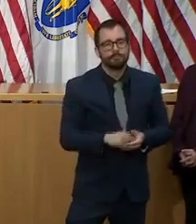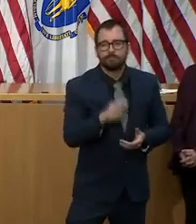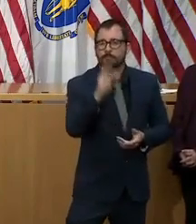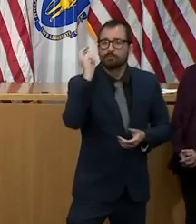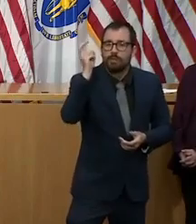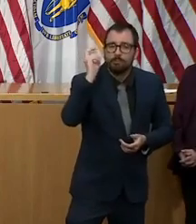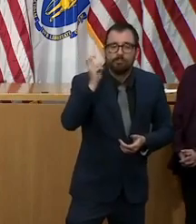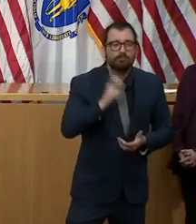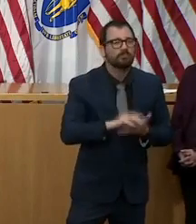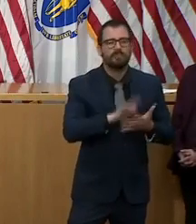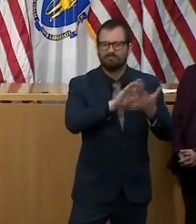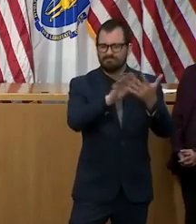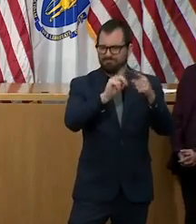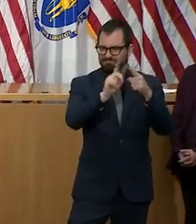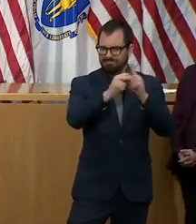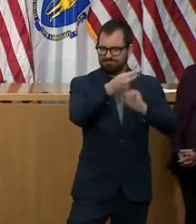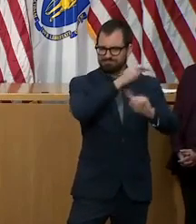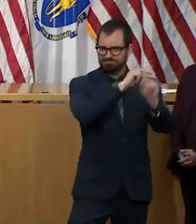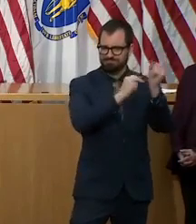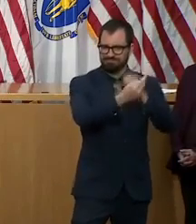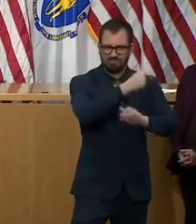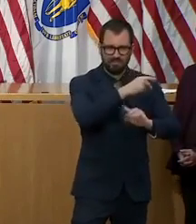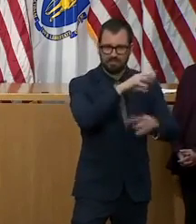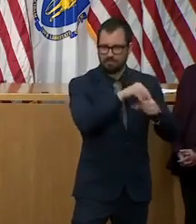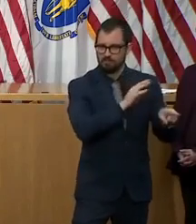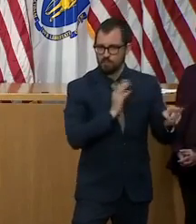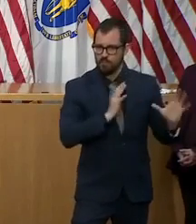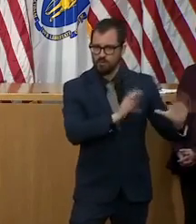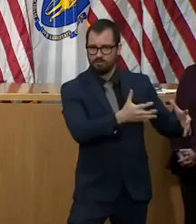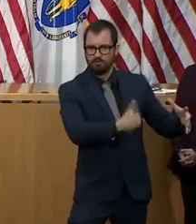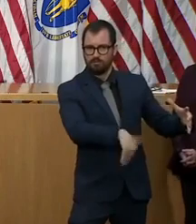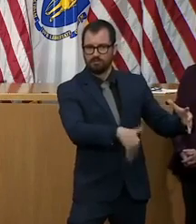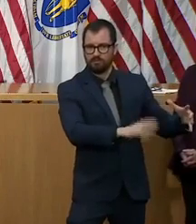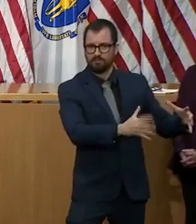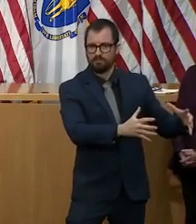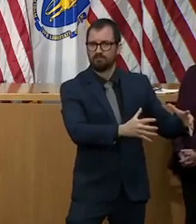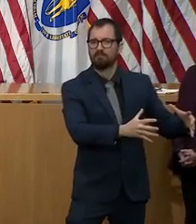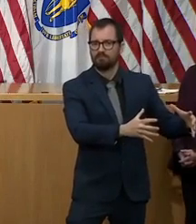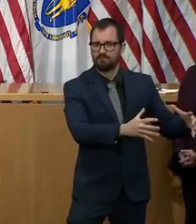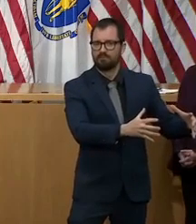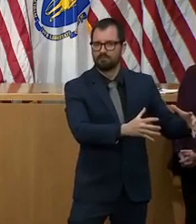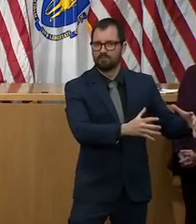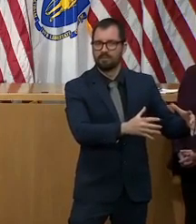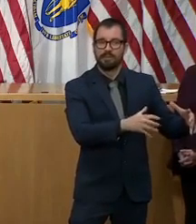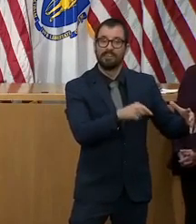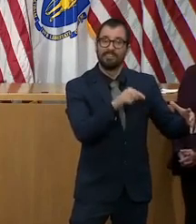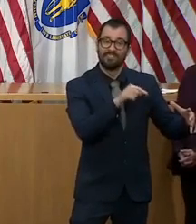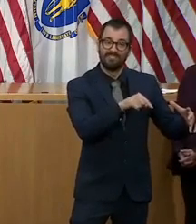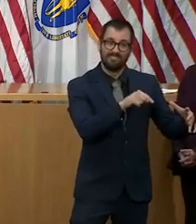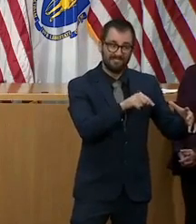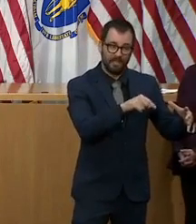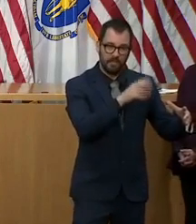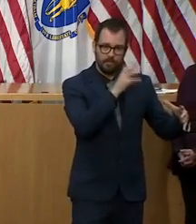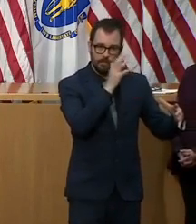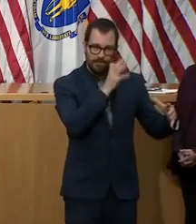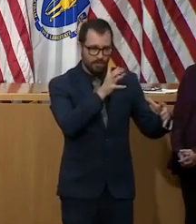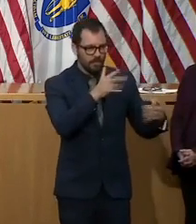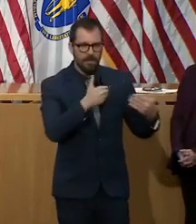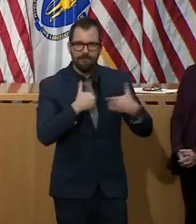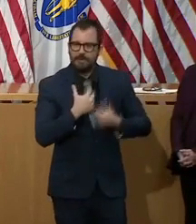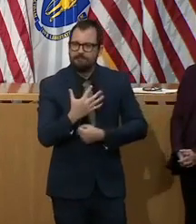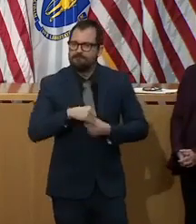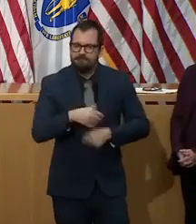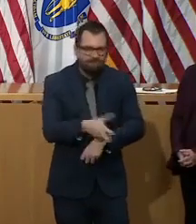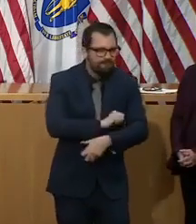the entrepreneurial spirit that has been a force for decades and many years